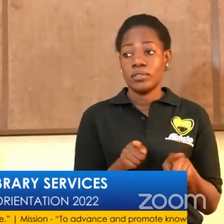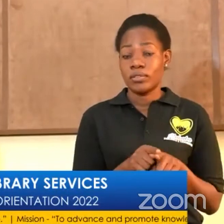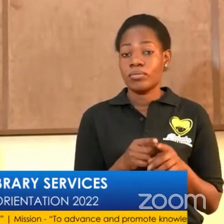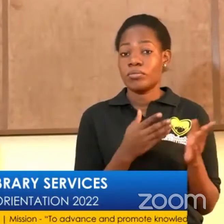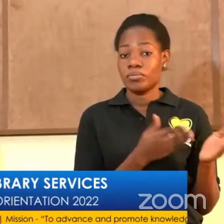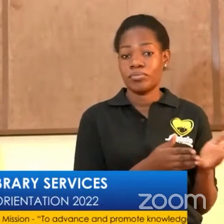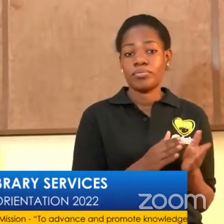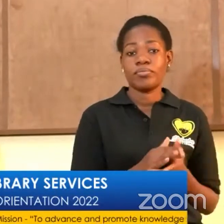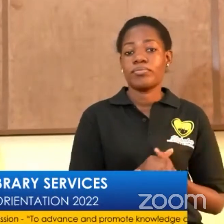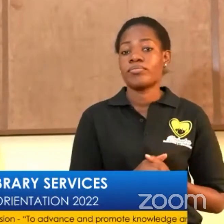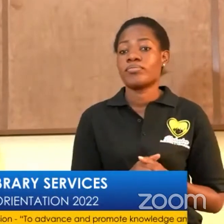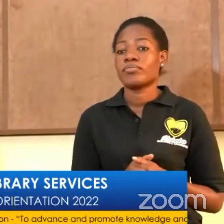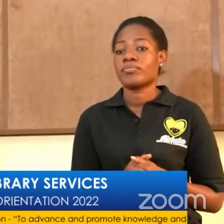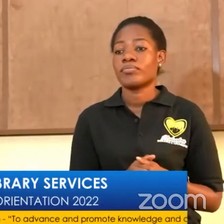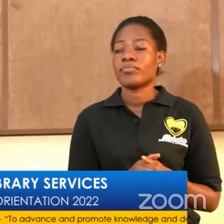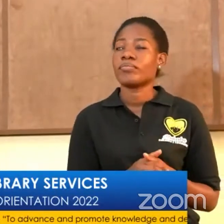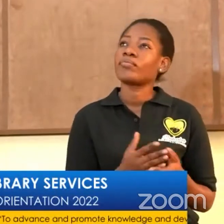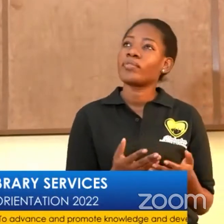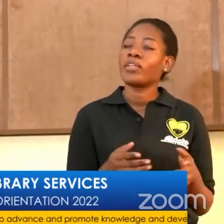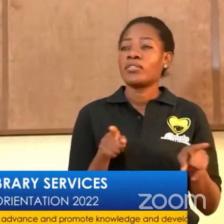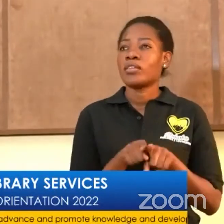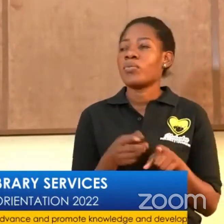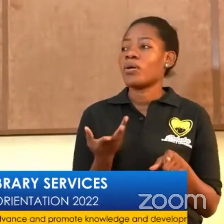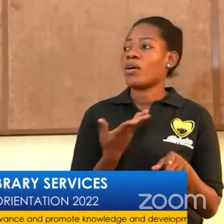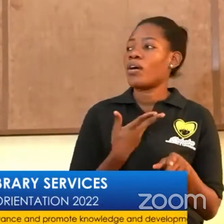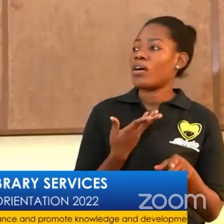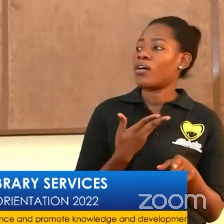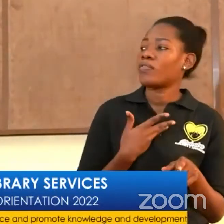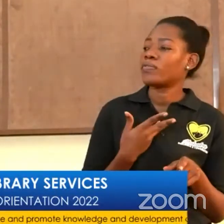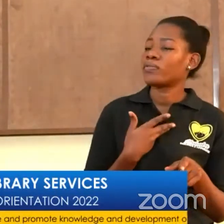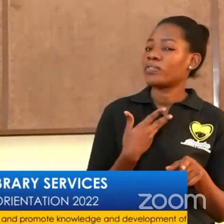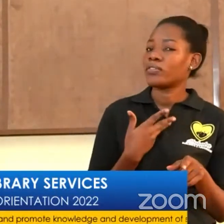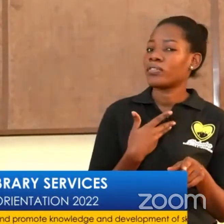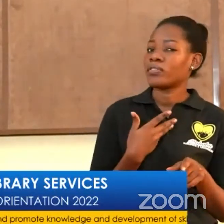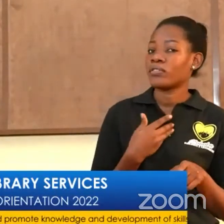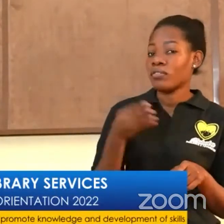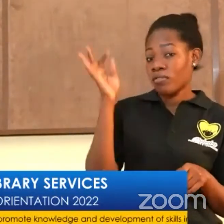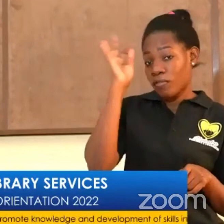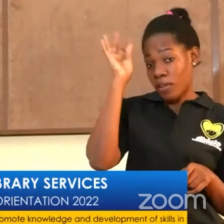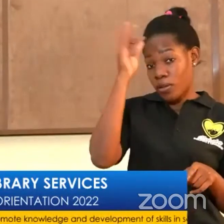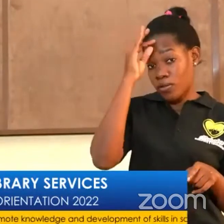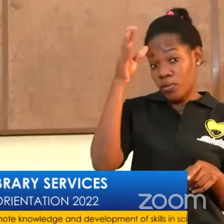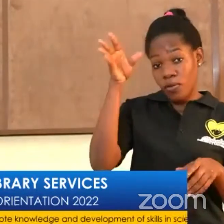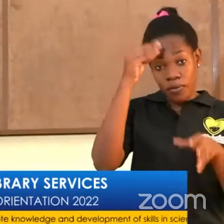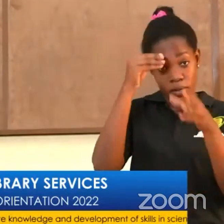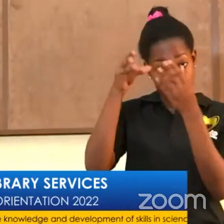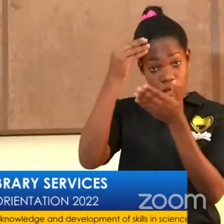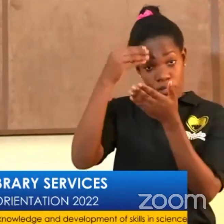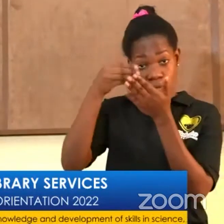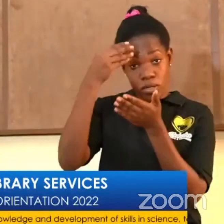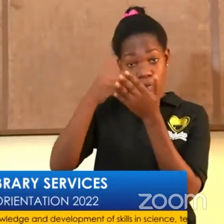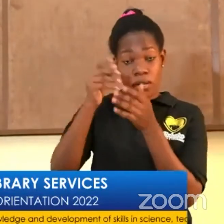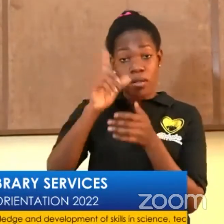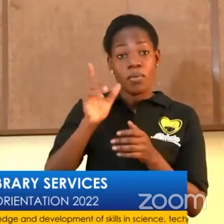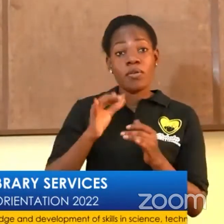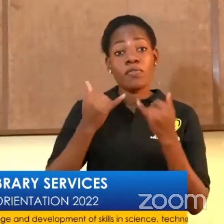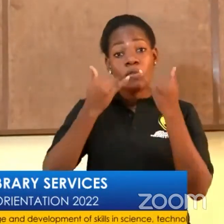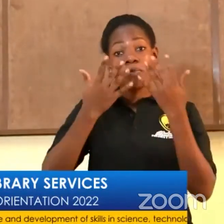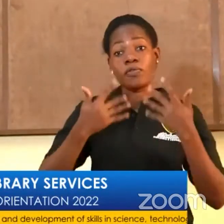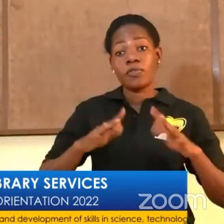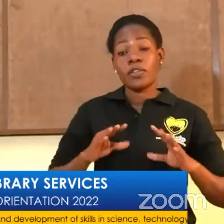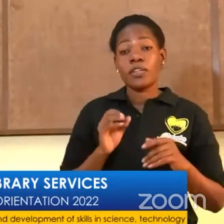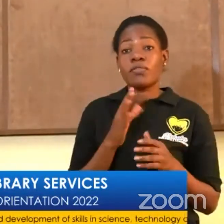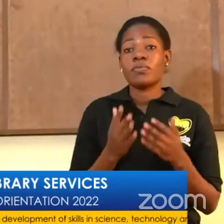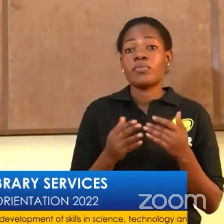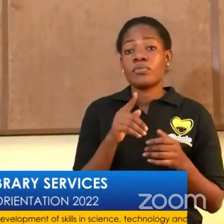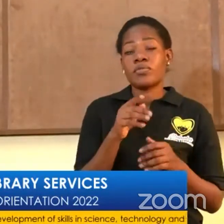there. Then we also have the Faculty of Education Library. They've already told you if you are